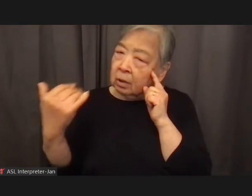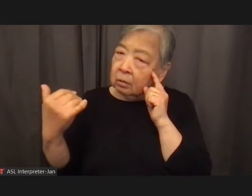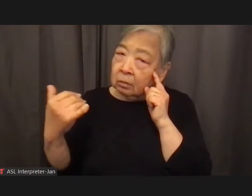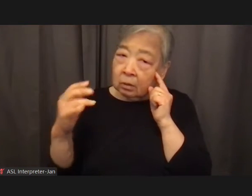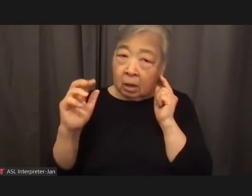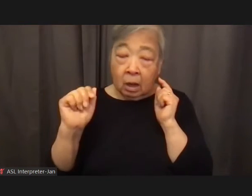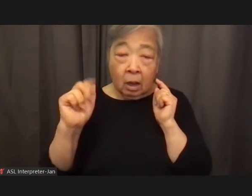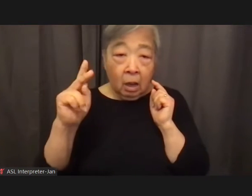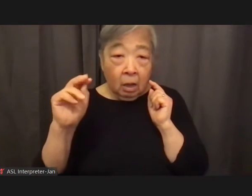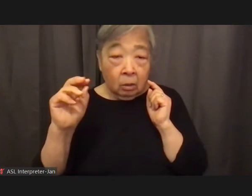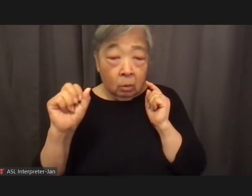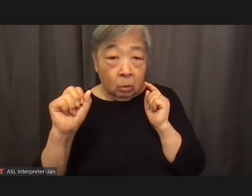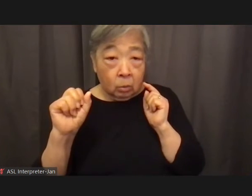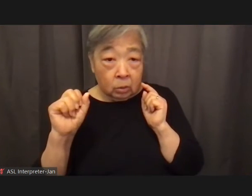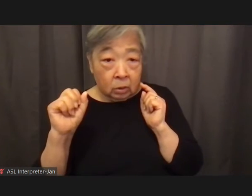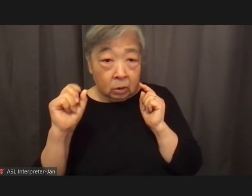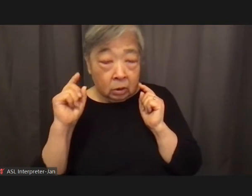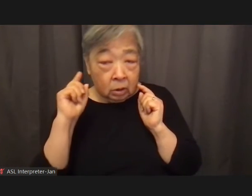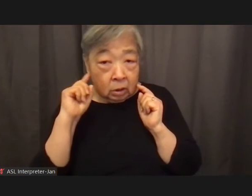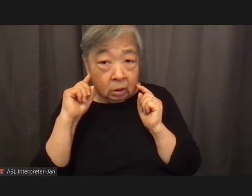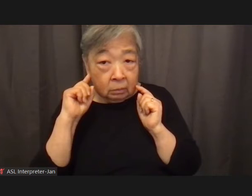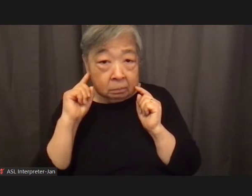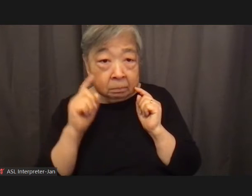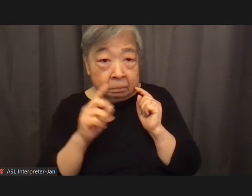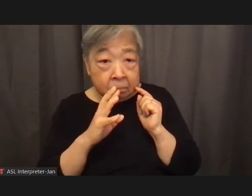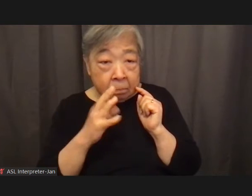Okay, is this better?